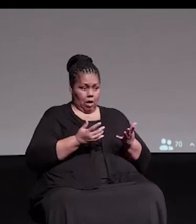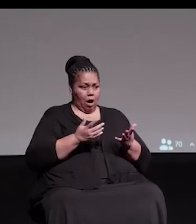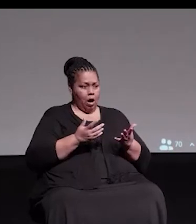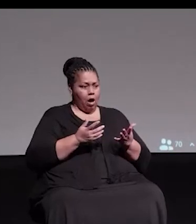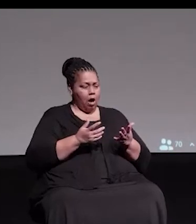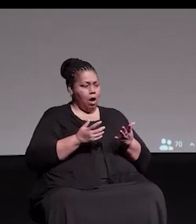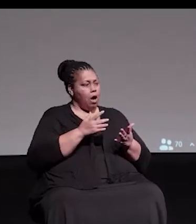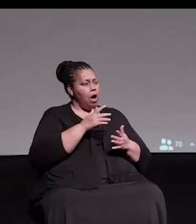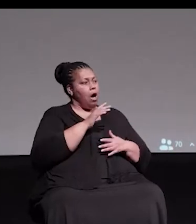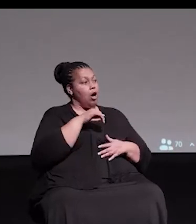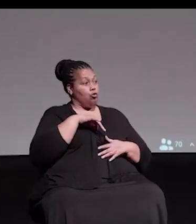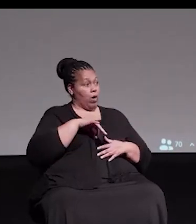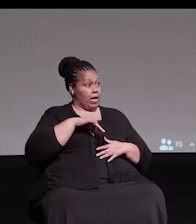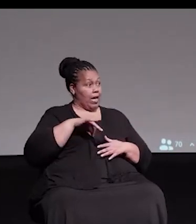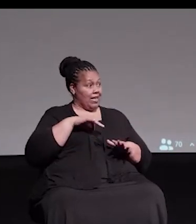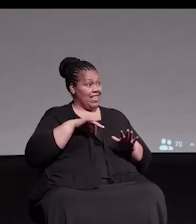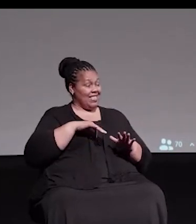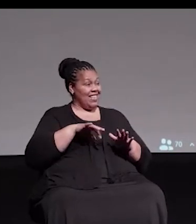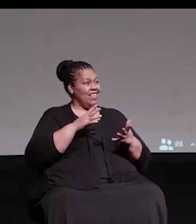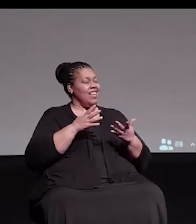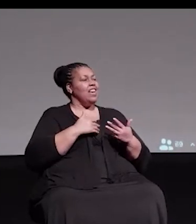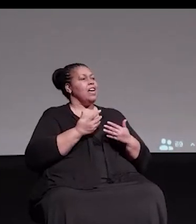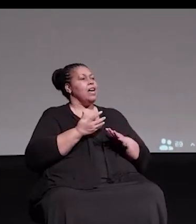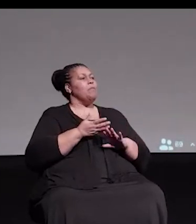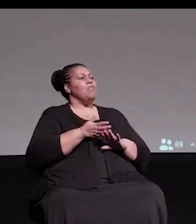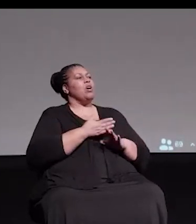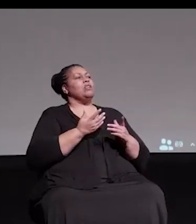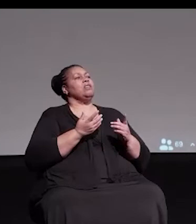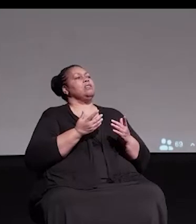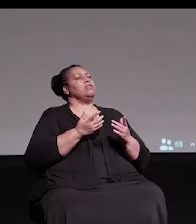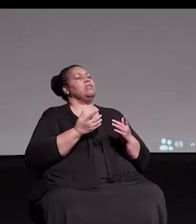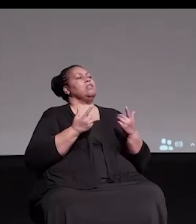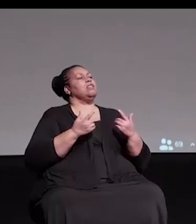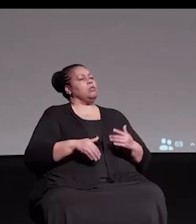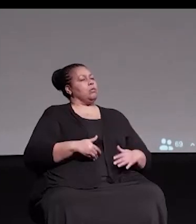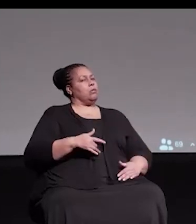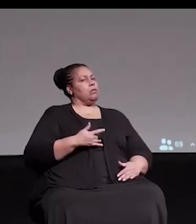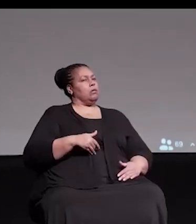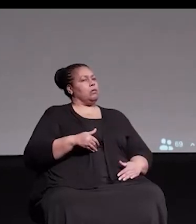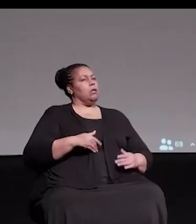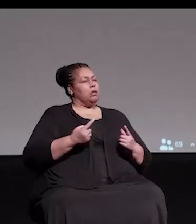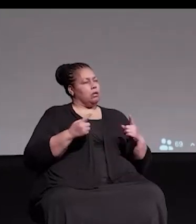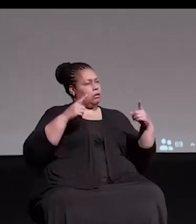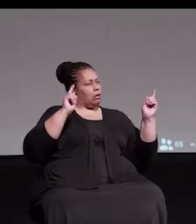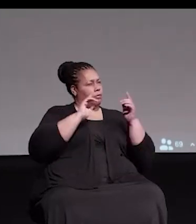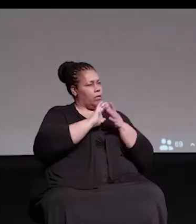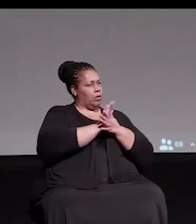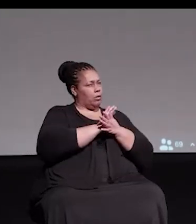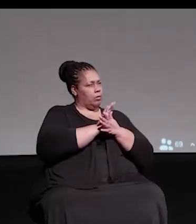augmented credit is after you had a successful screening, for example, or you sent the film to